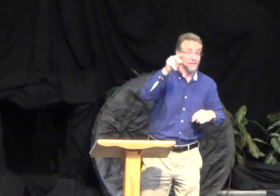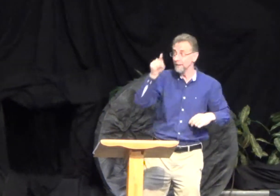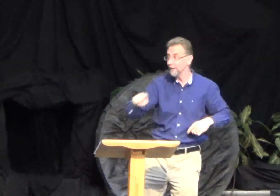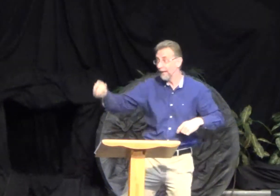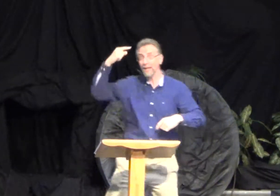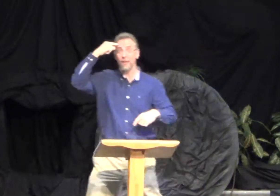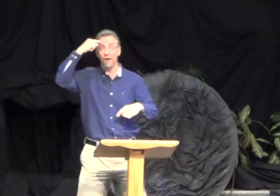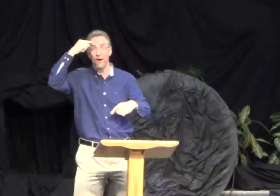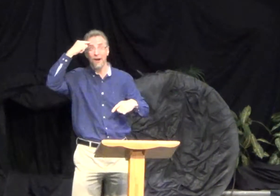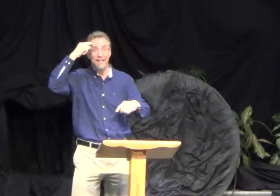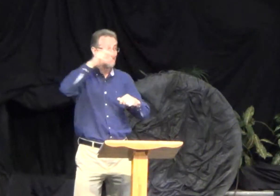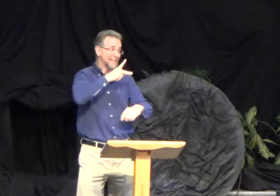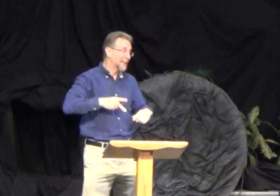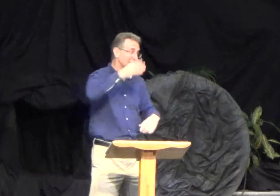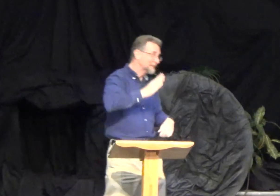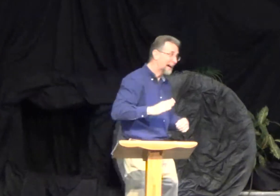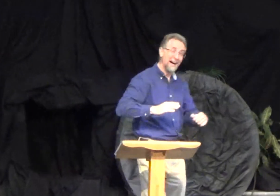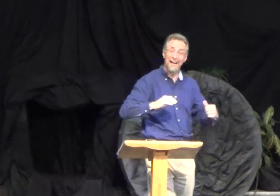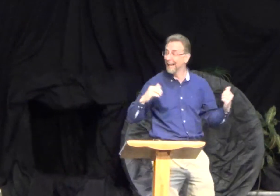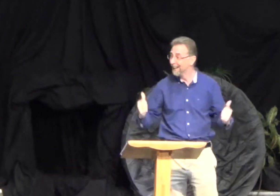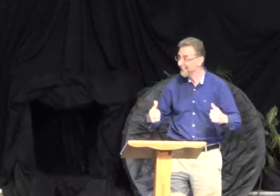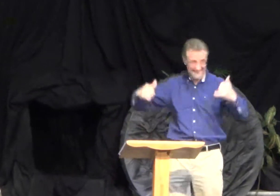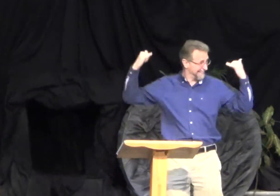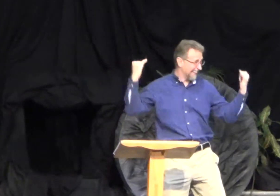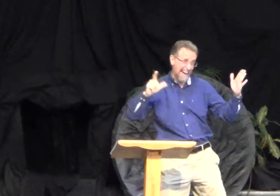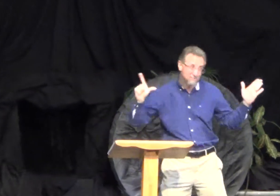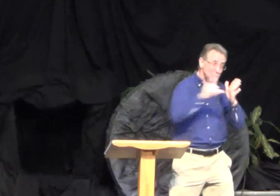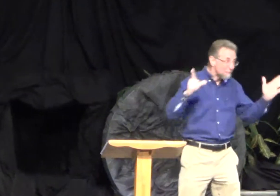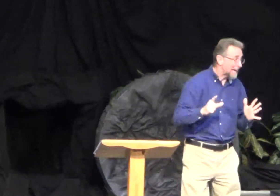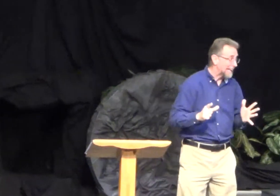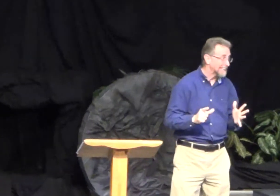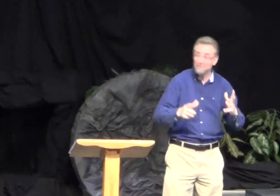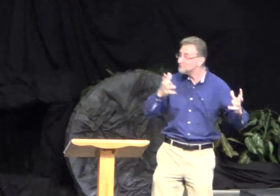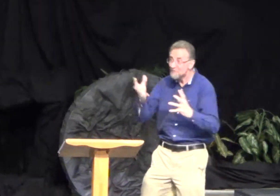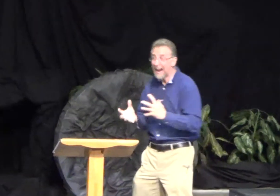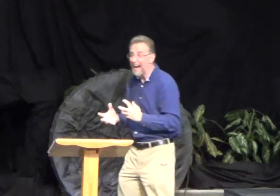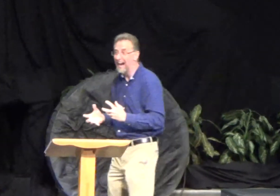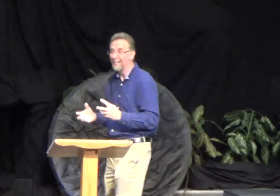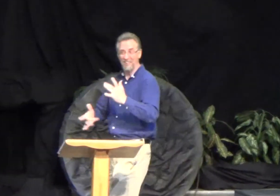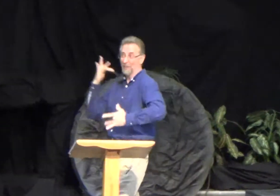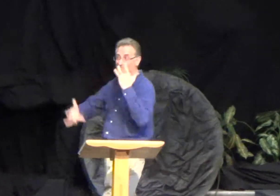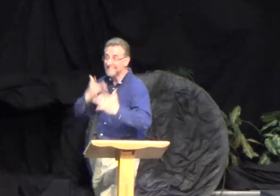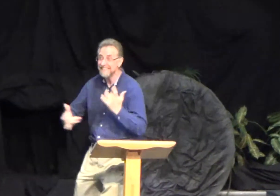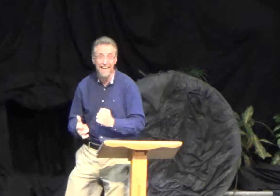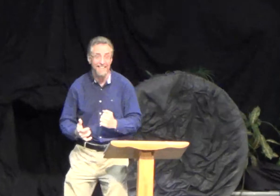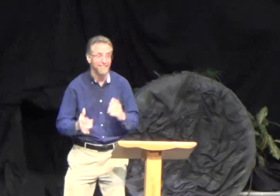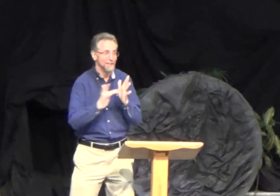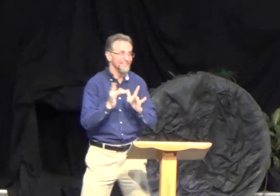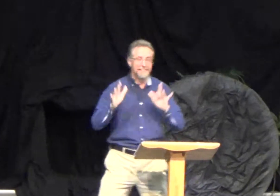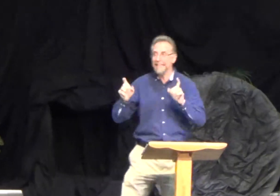And the second part is because they thought the kingdom of God would appear immediately. They were so